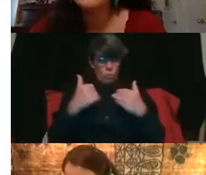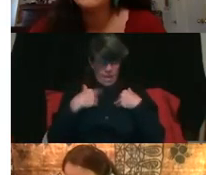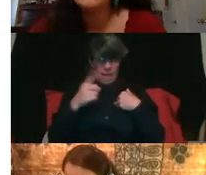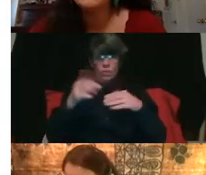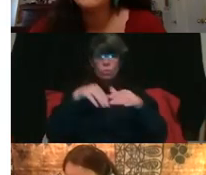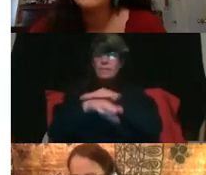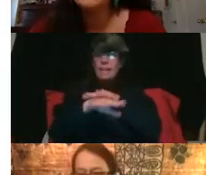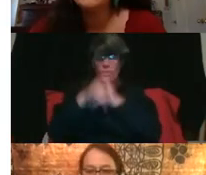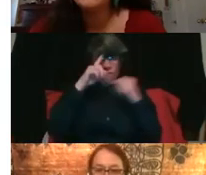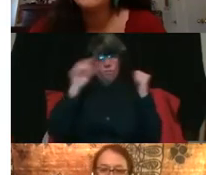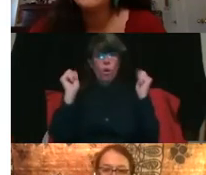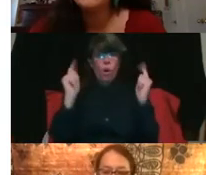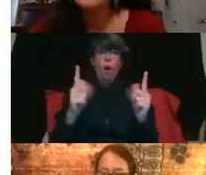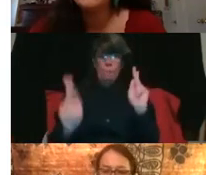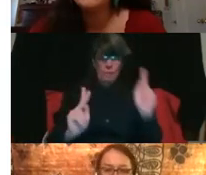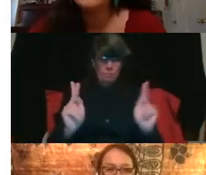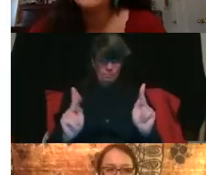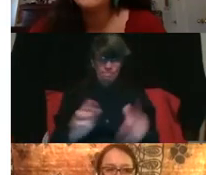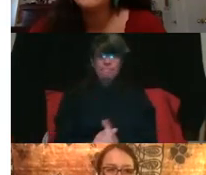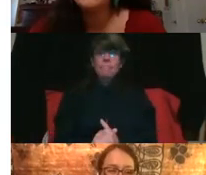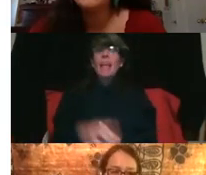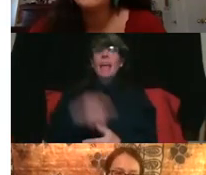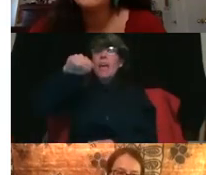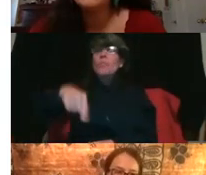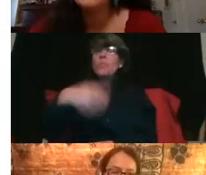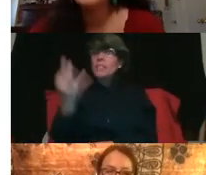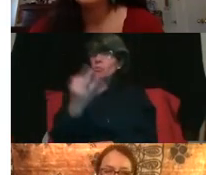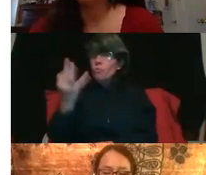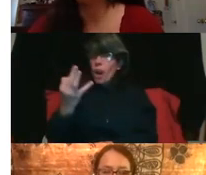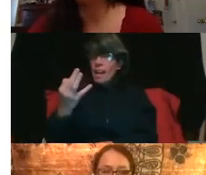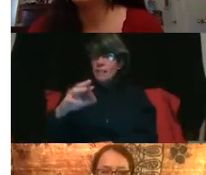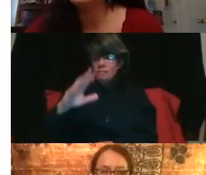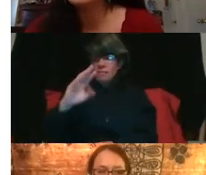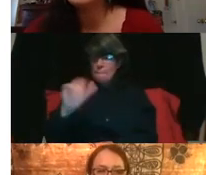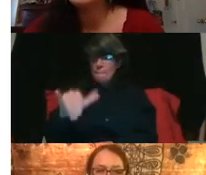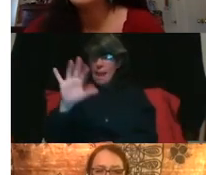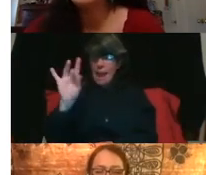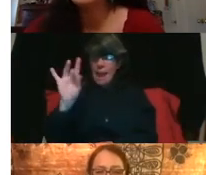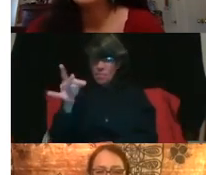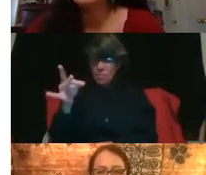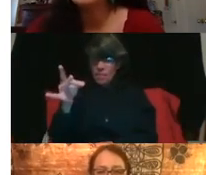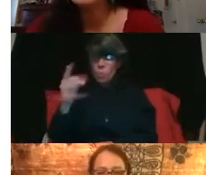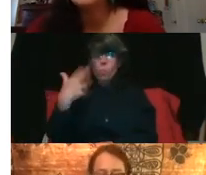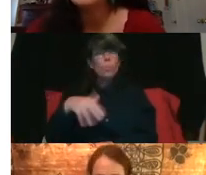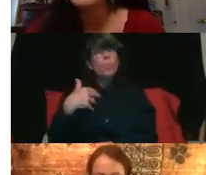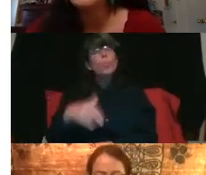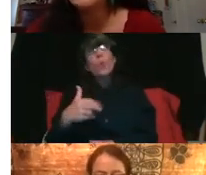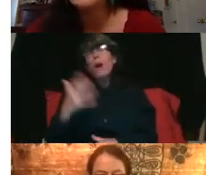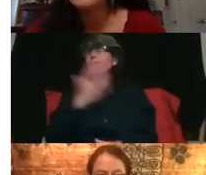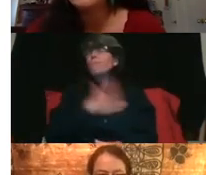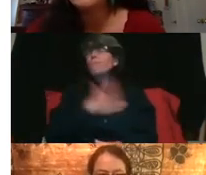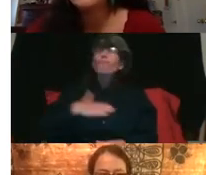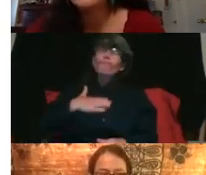for everyone. Coming up on Friday, that is the 8th, we'd love for you to join us